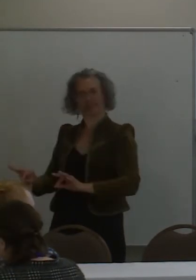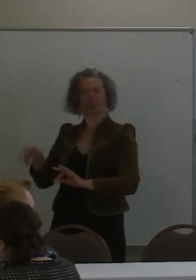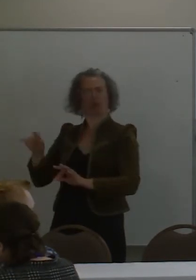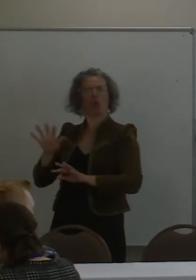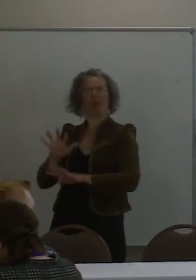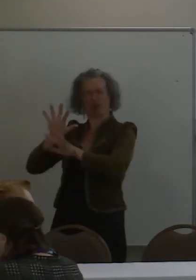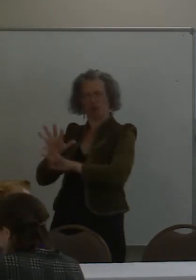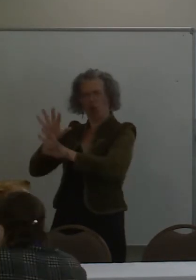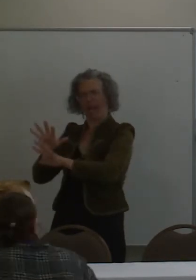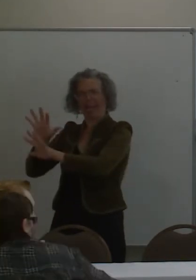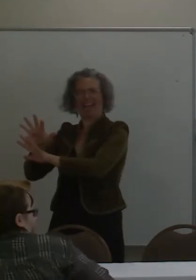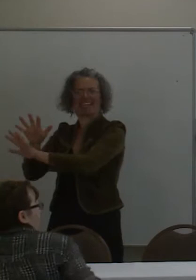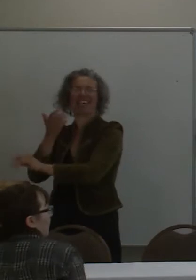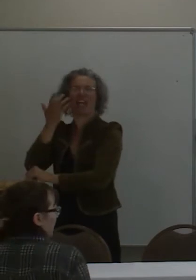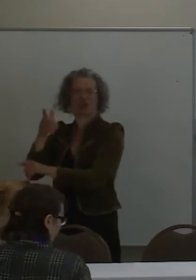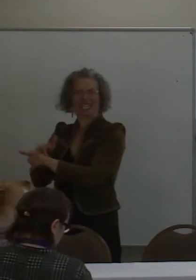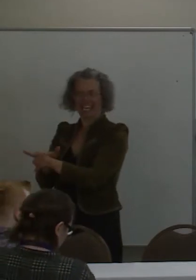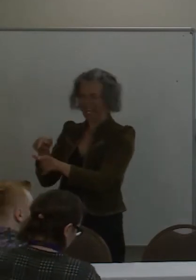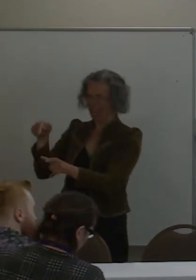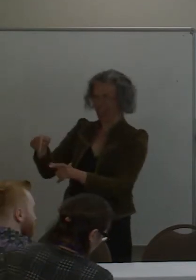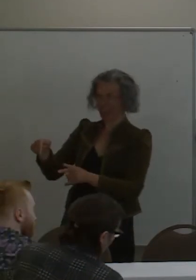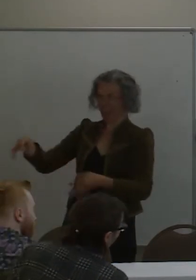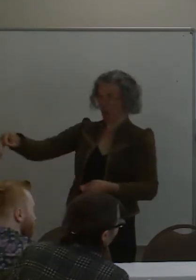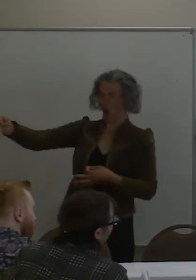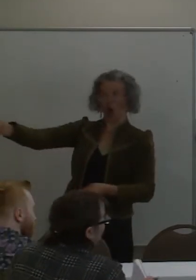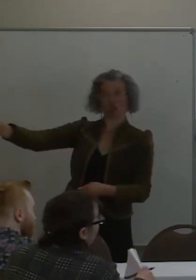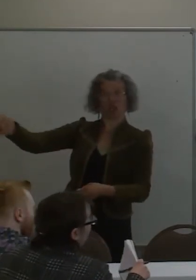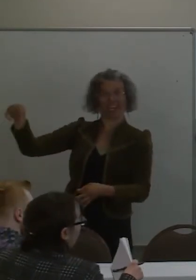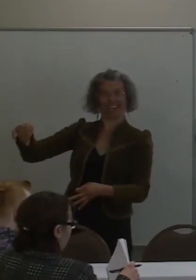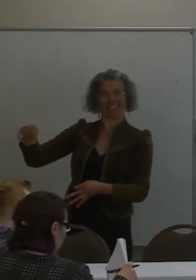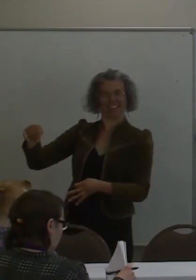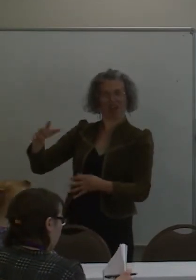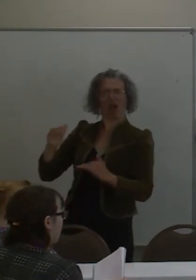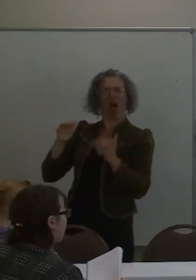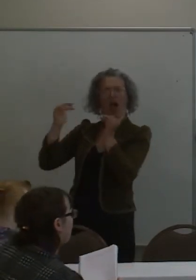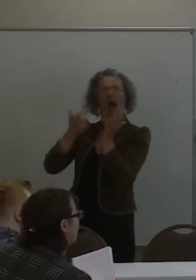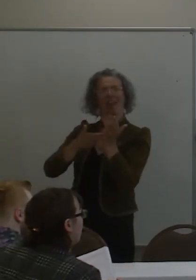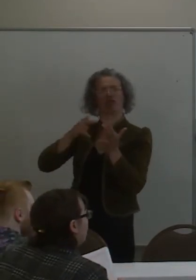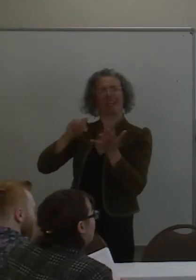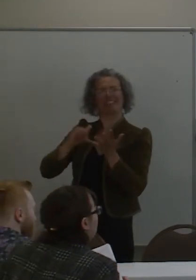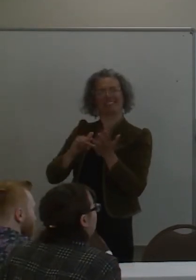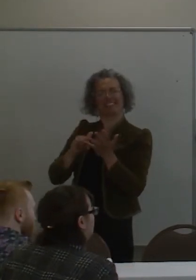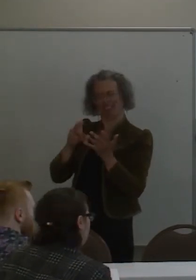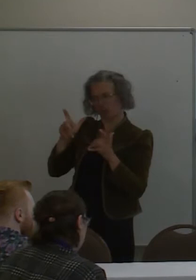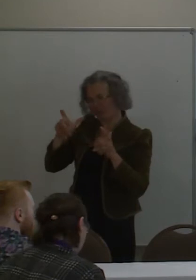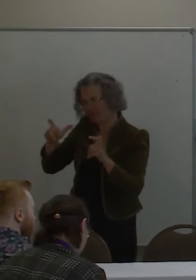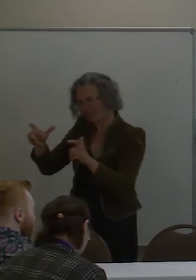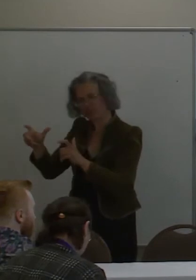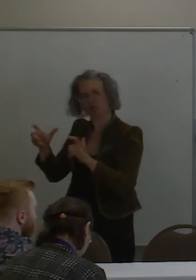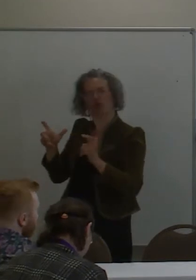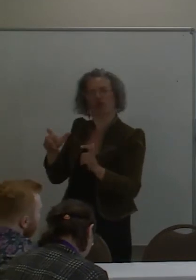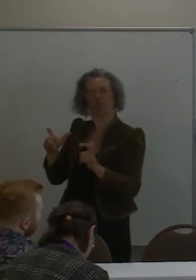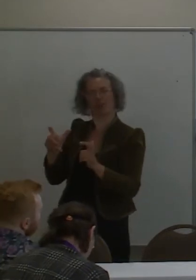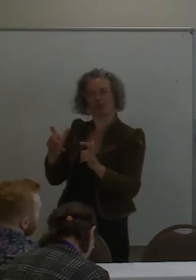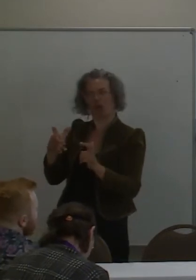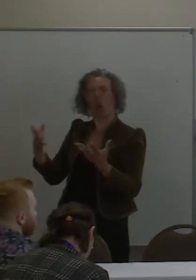a really at-risk physical object that we took high-resolution photos on. We collected some stories about the women themselves, put them up there.